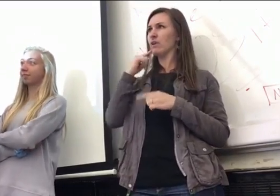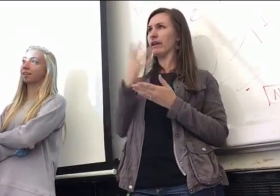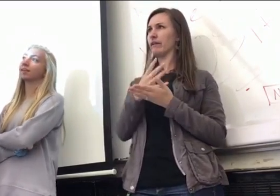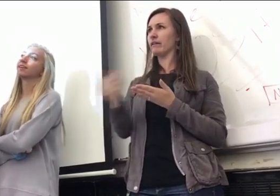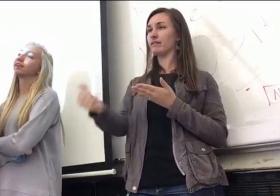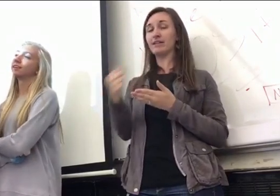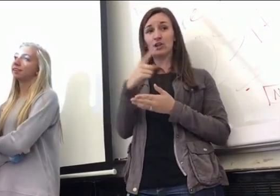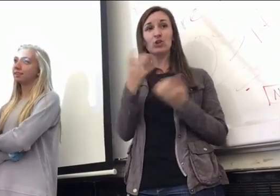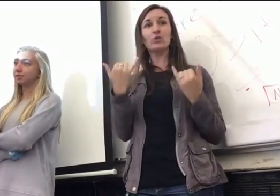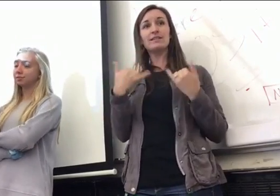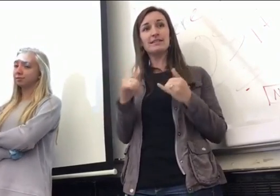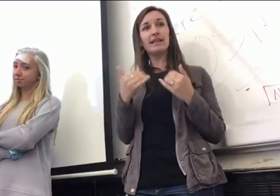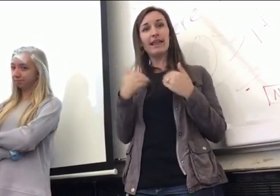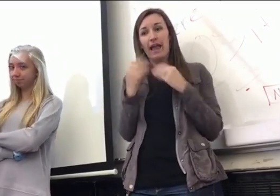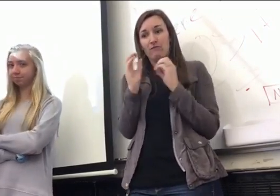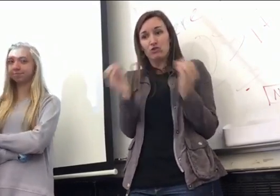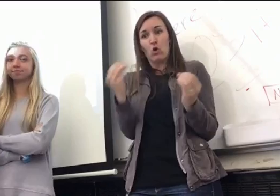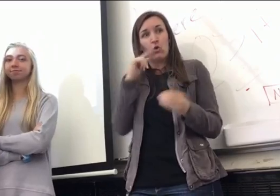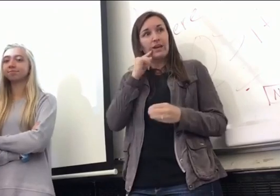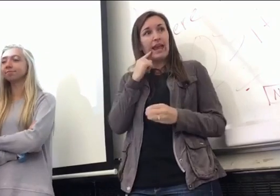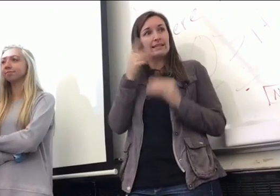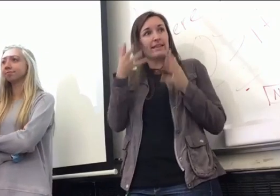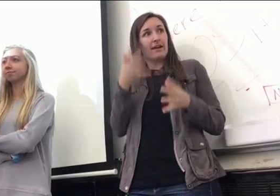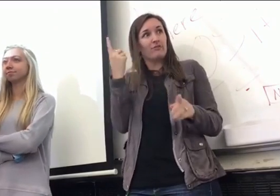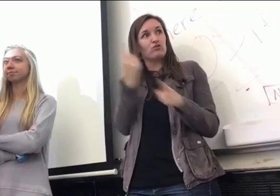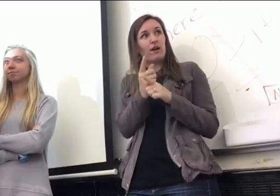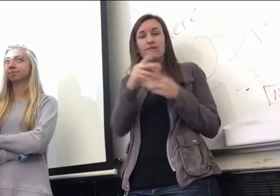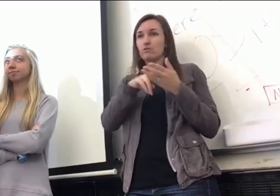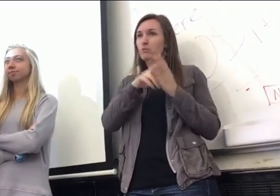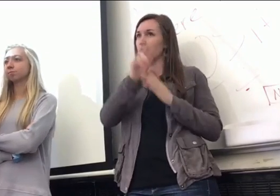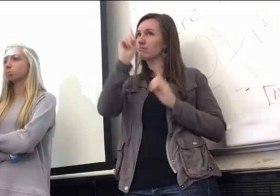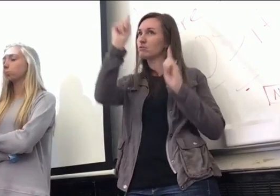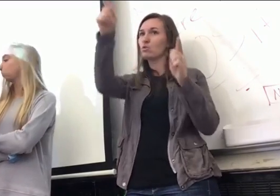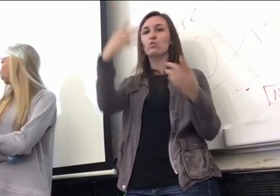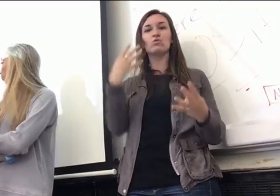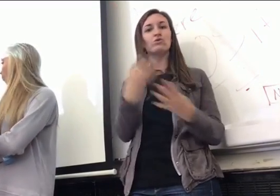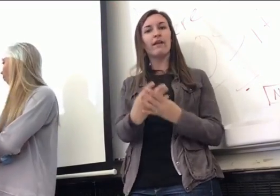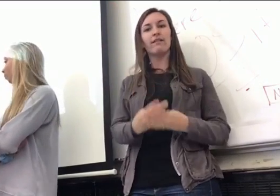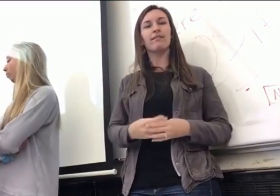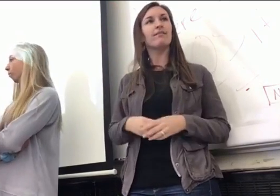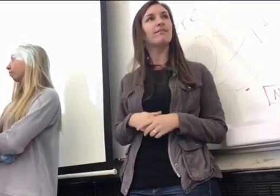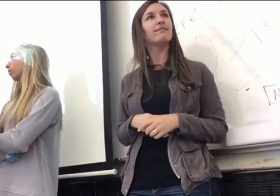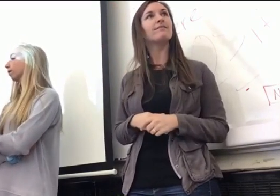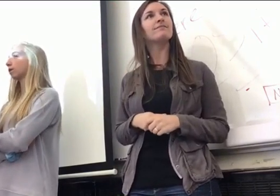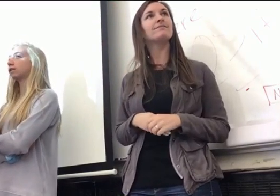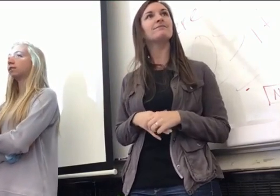Yeah, you still have to go to jail. You can't relinquish your material possessions. You have to go to jail.